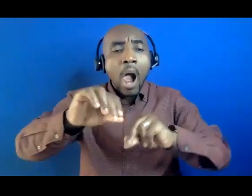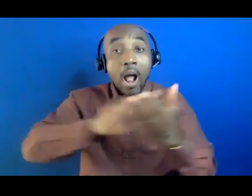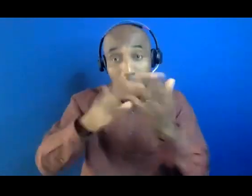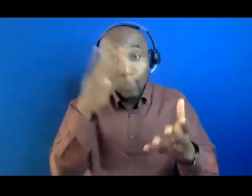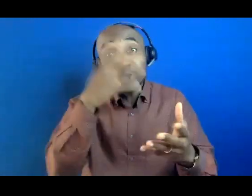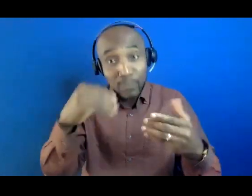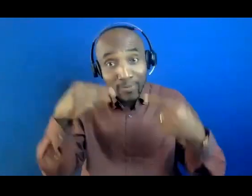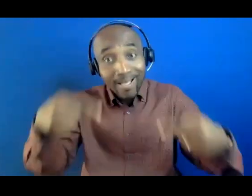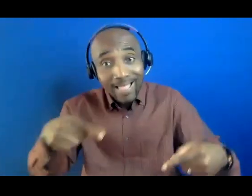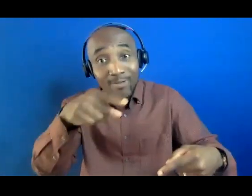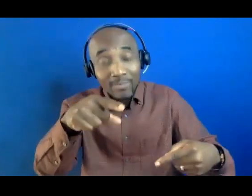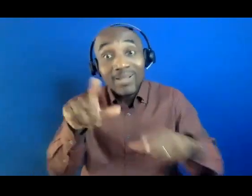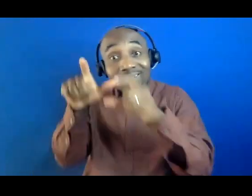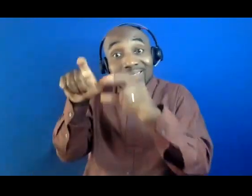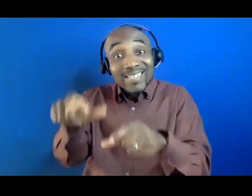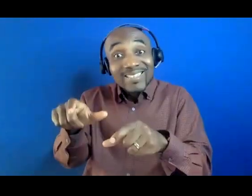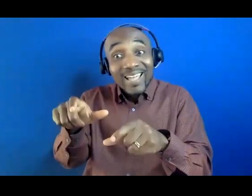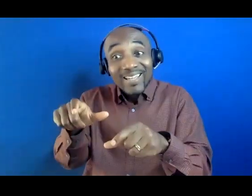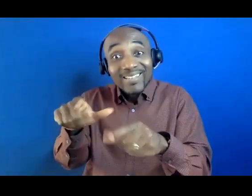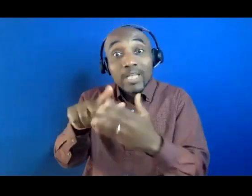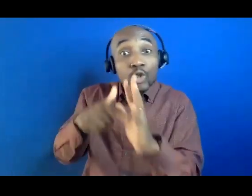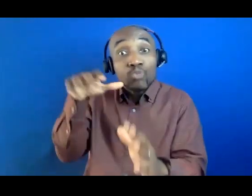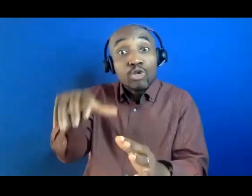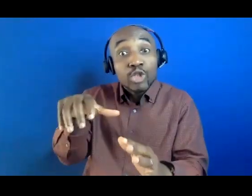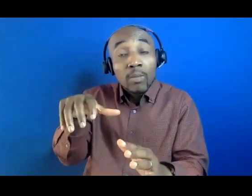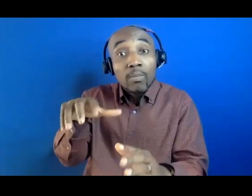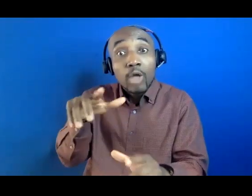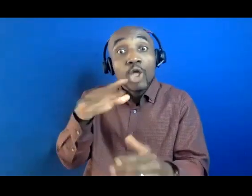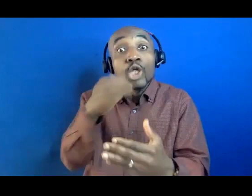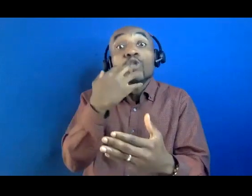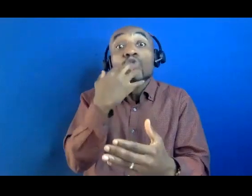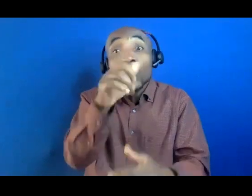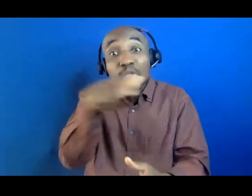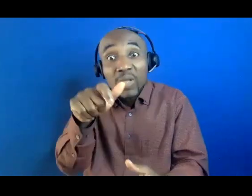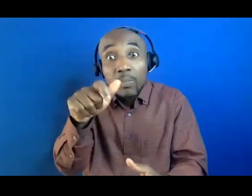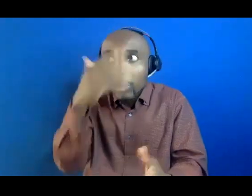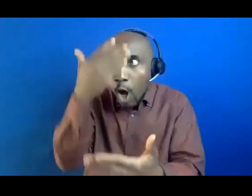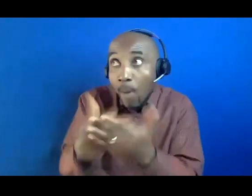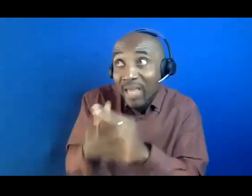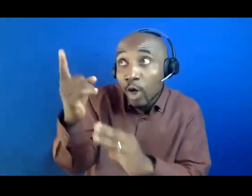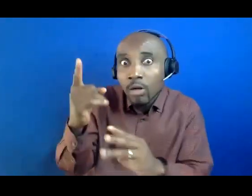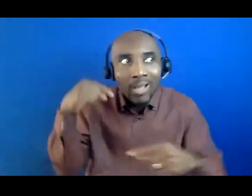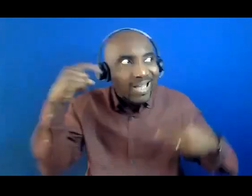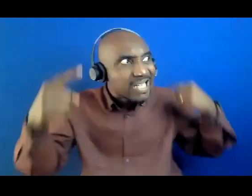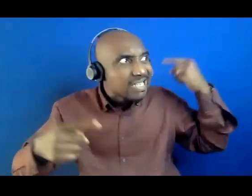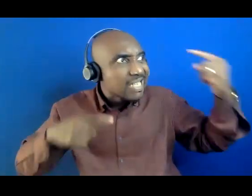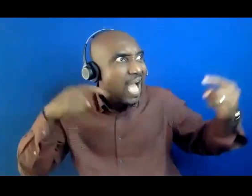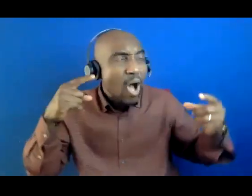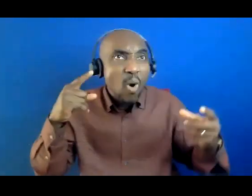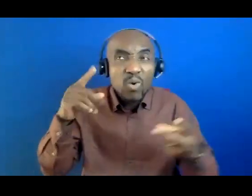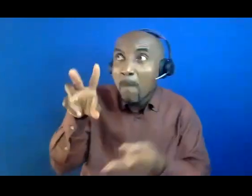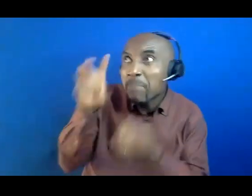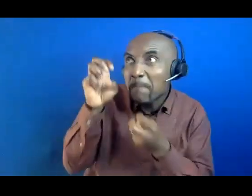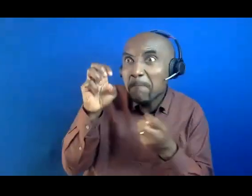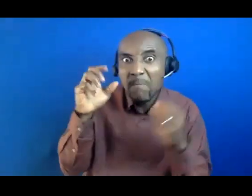staying in Jerusalem, God-fearing Jews from every nation under heaven. And when they heard this sound, a crowd came together in bewilderment because